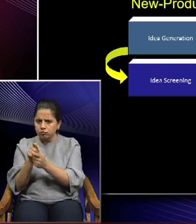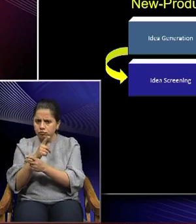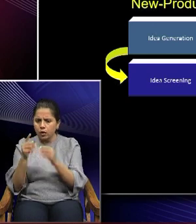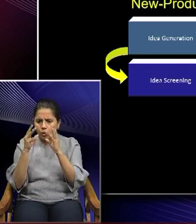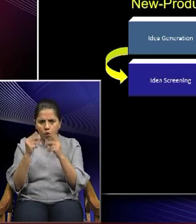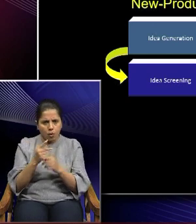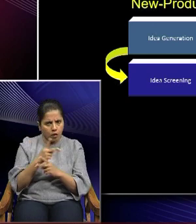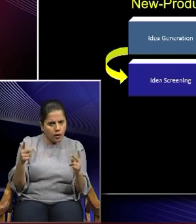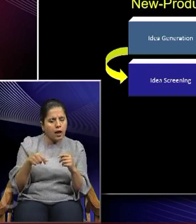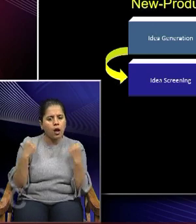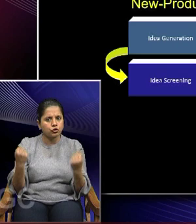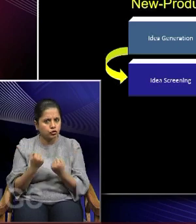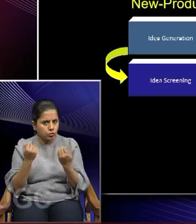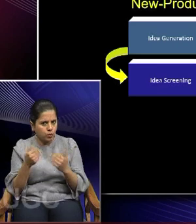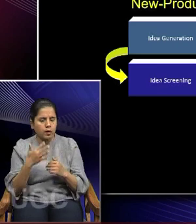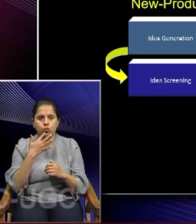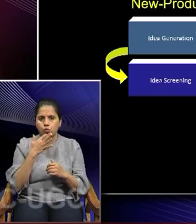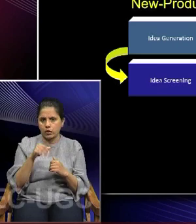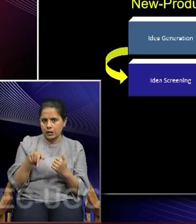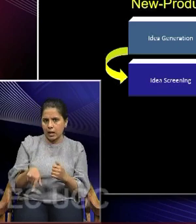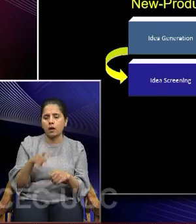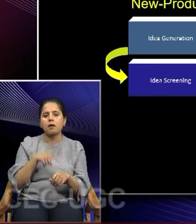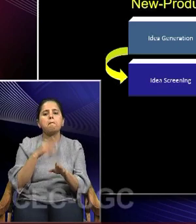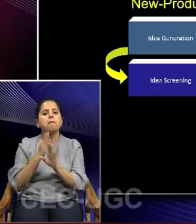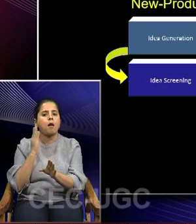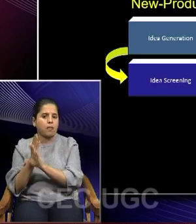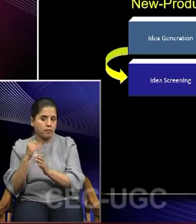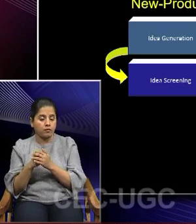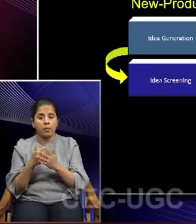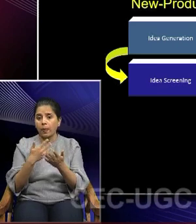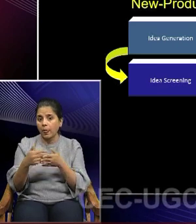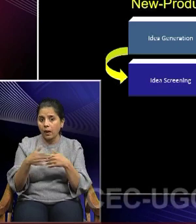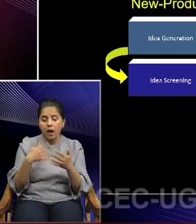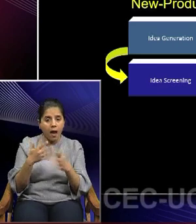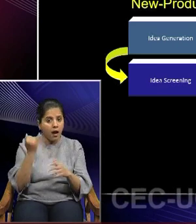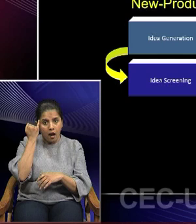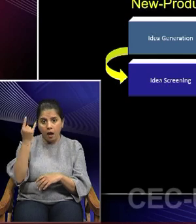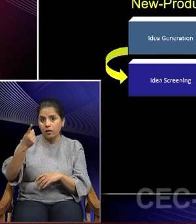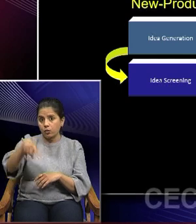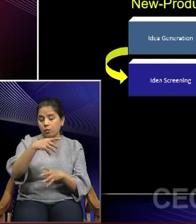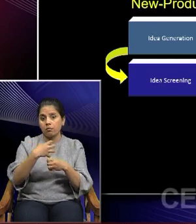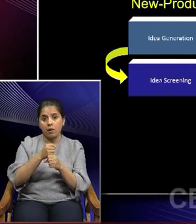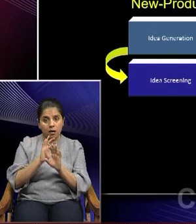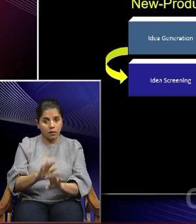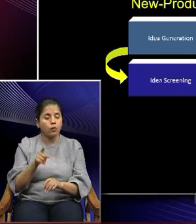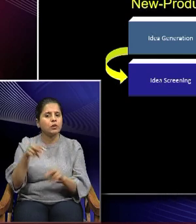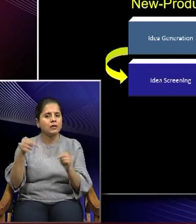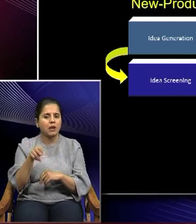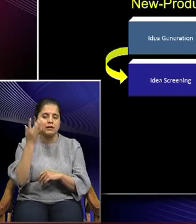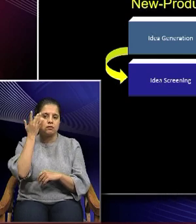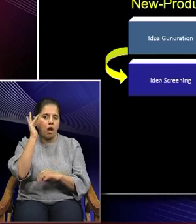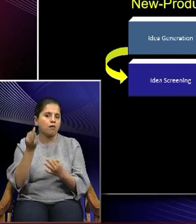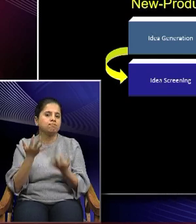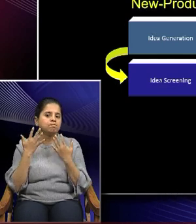measurable, actionable, realistic, and time bound. So, whatever ideas you are generating, that need to be smart